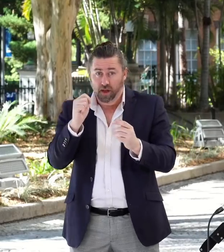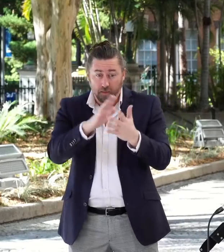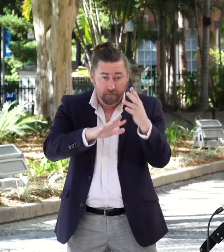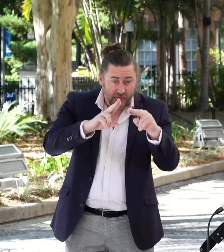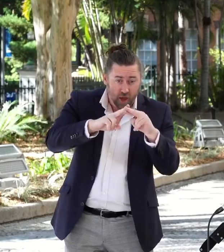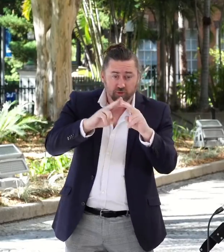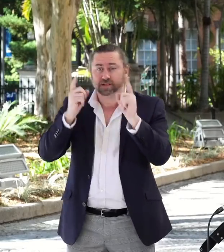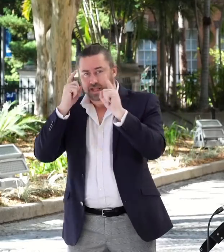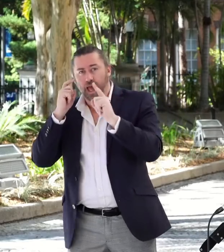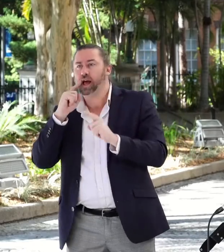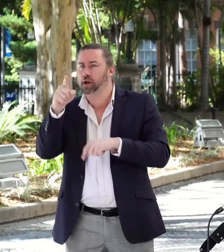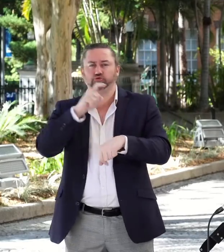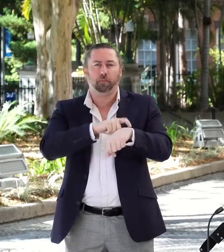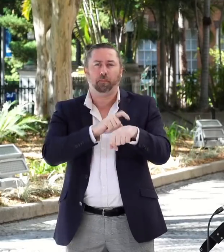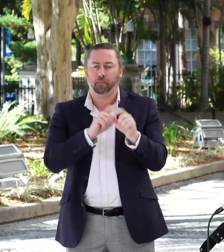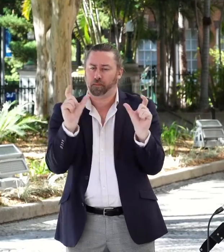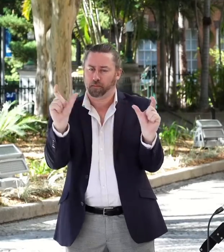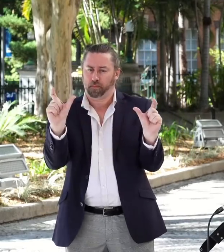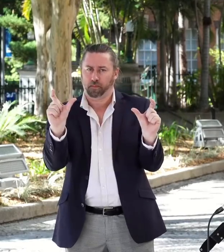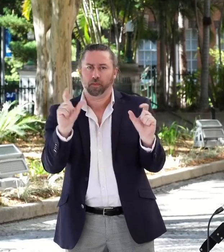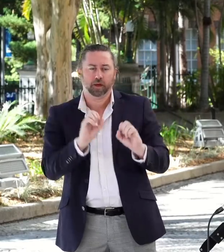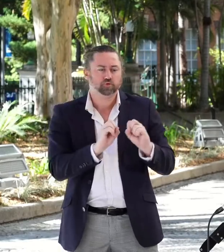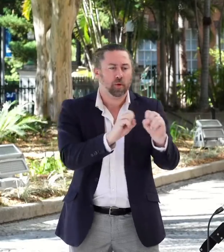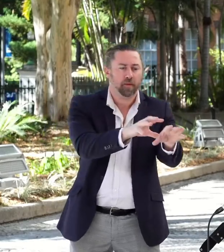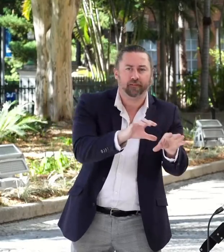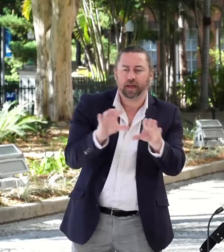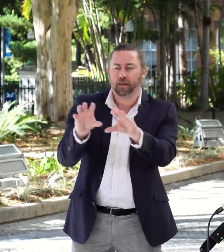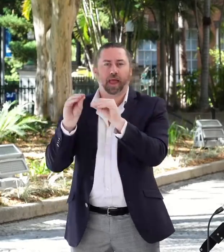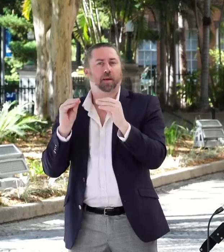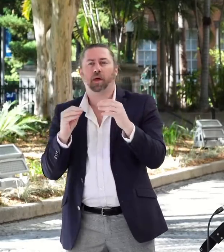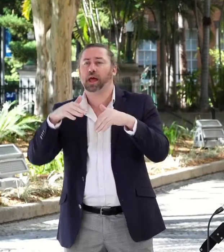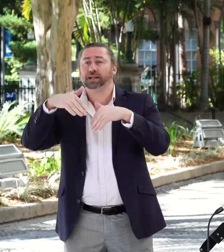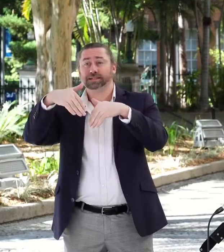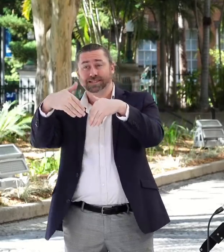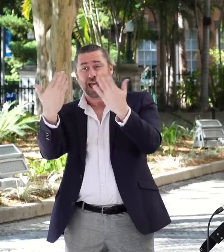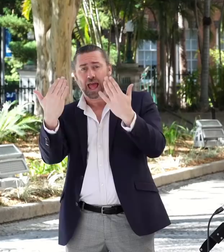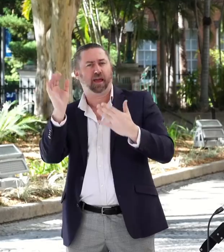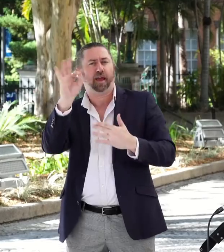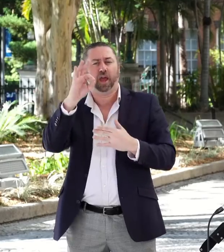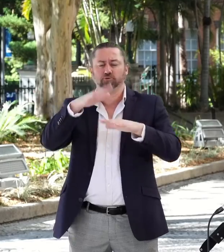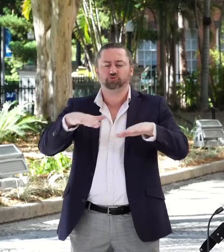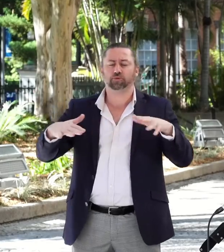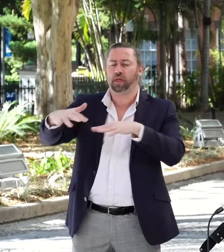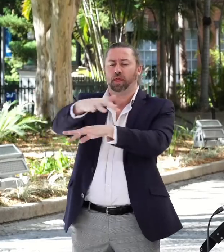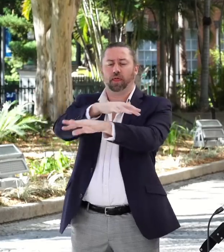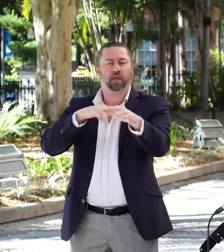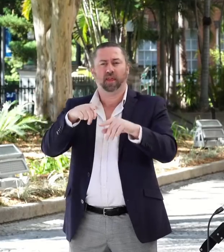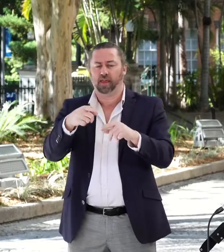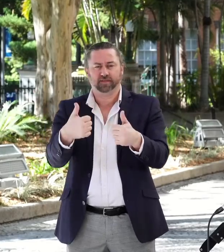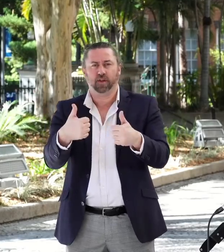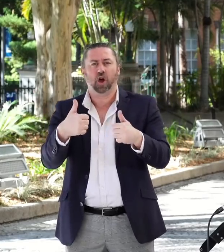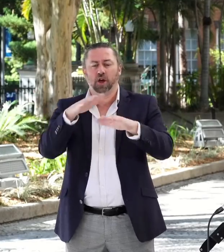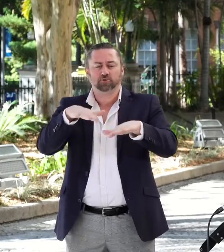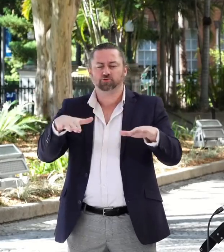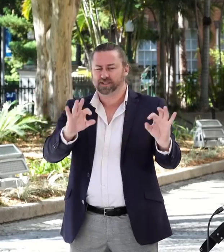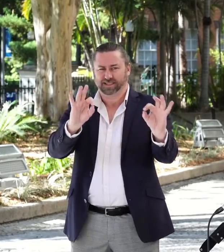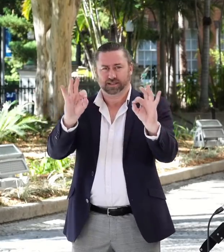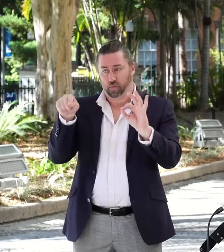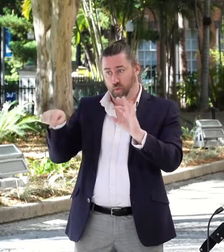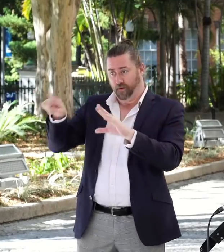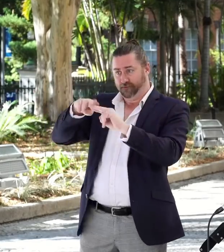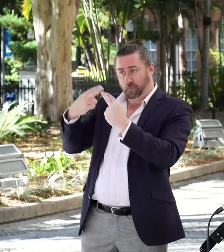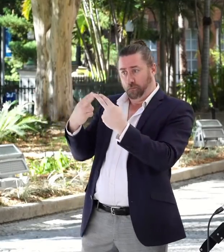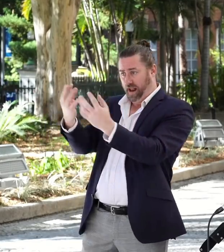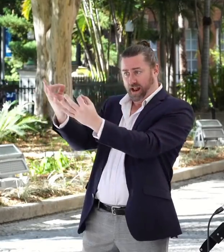the drop-off time that was the risk. It's not during the day when the children were there because they've all tested negative. It's the